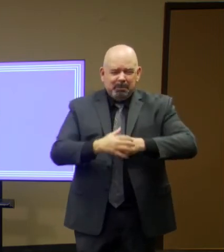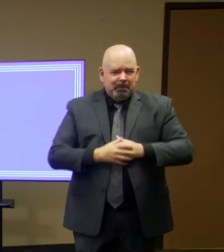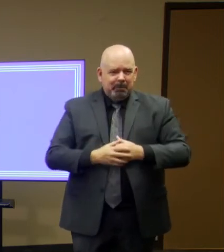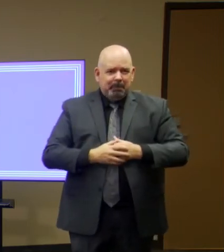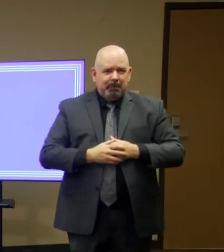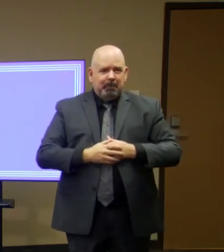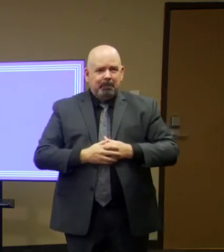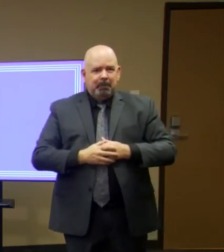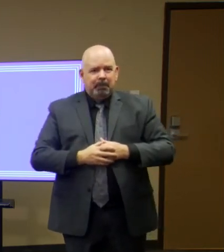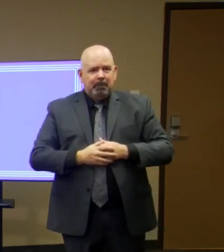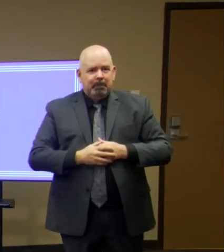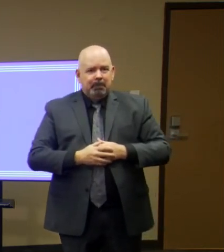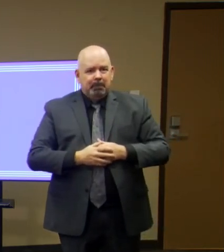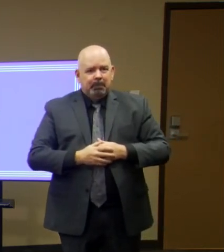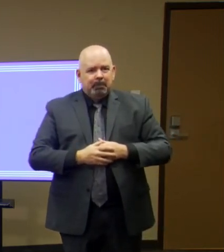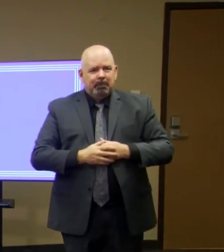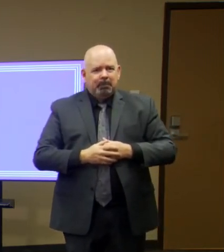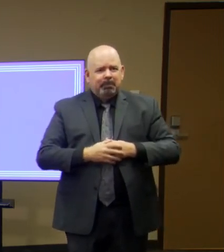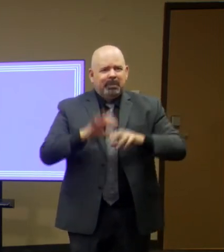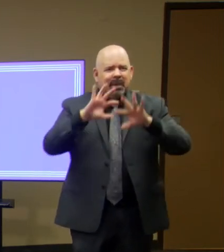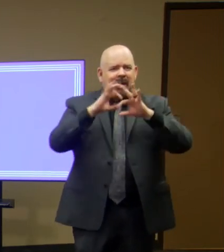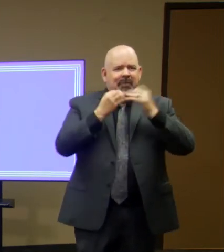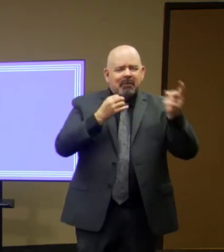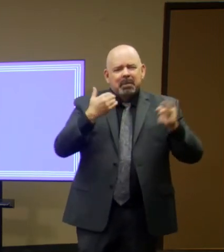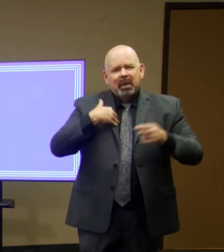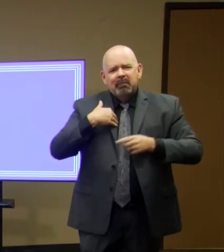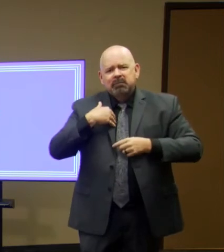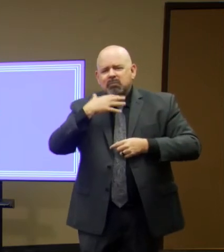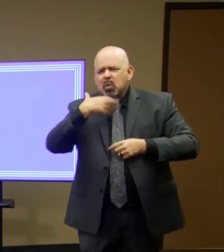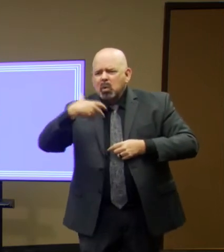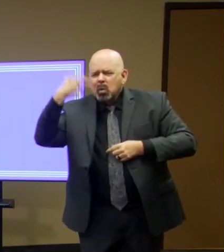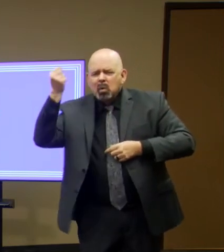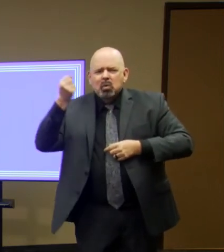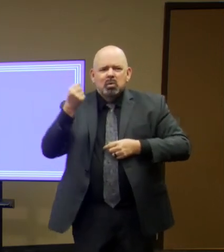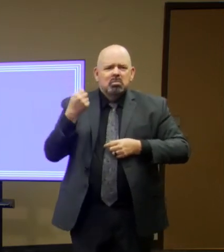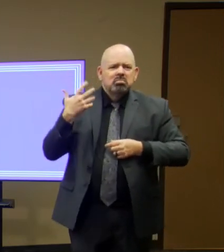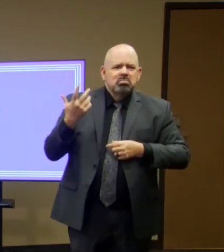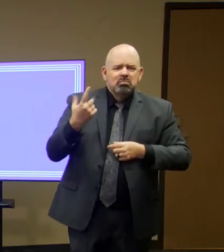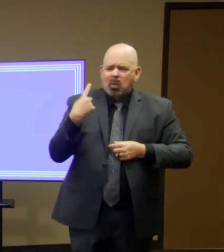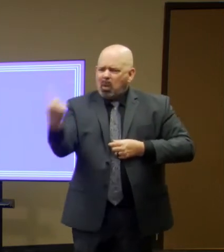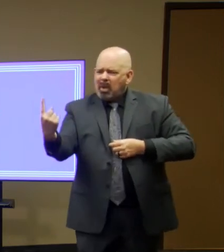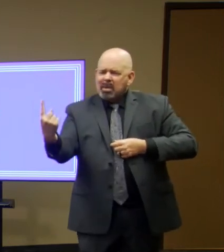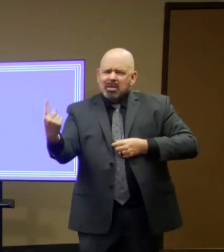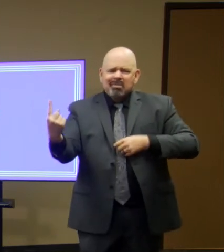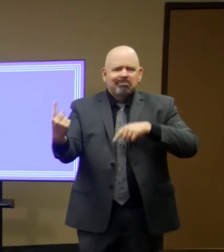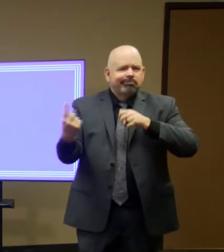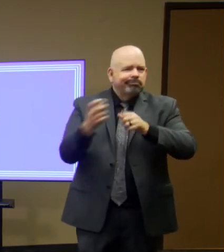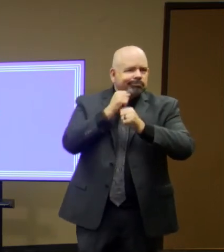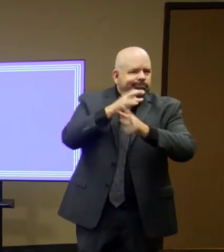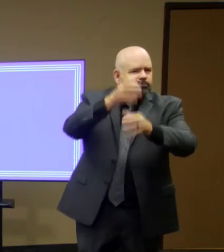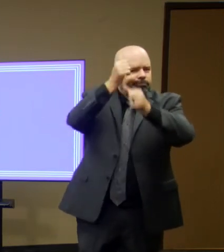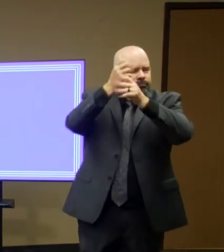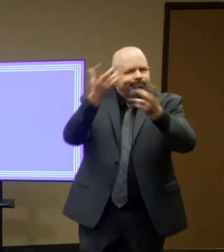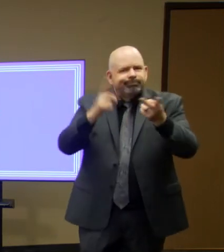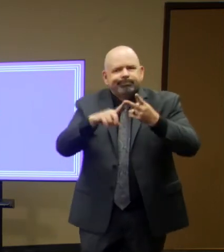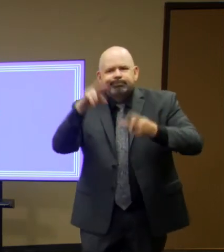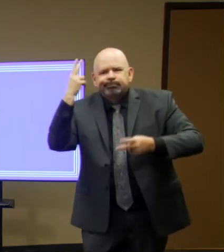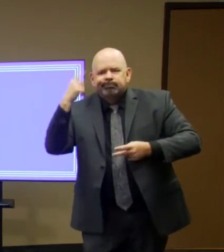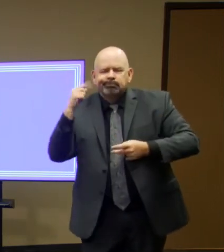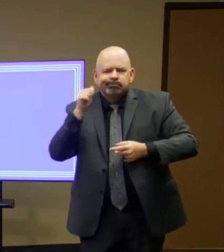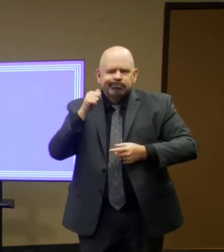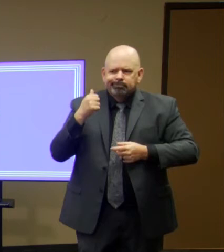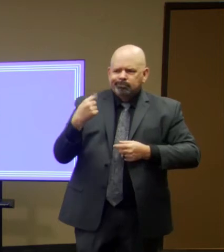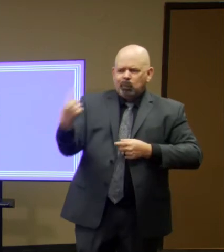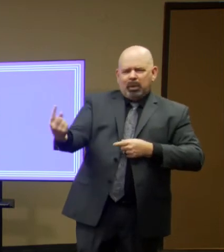older adult who lives alone at home, and they can't imagine a situation where they would want that older adult, maybe it's grandma,